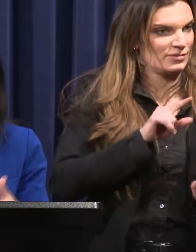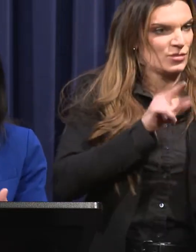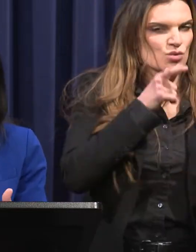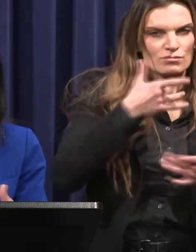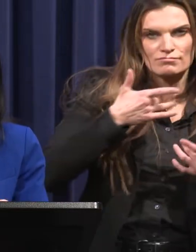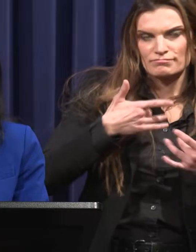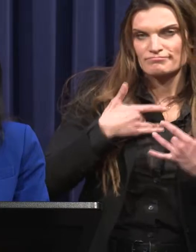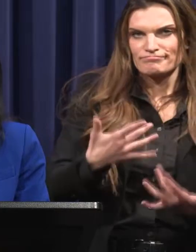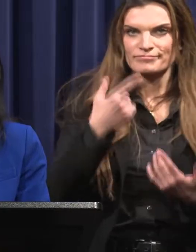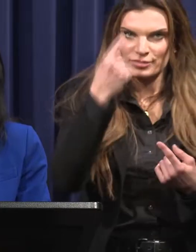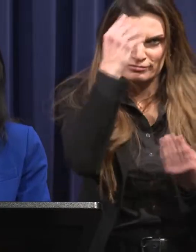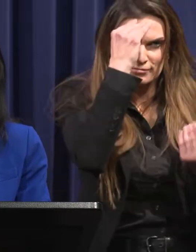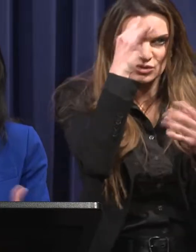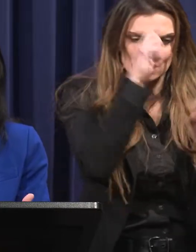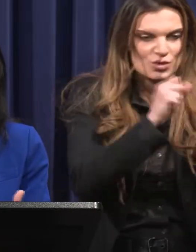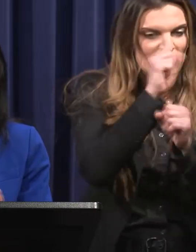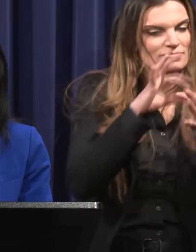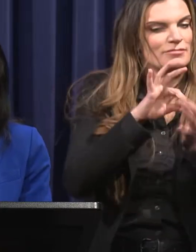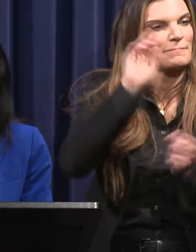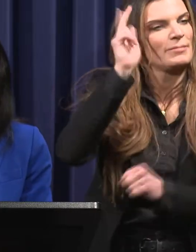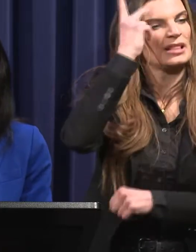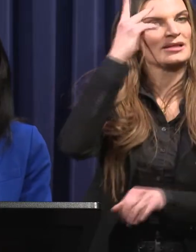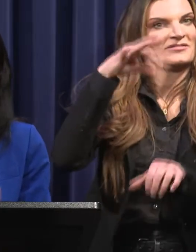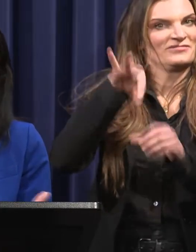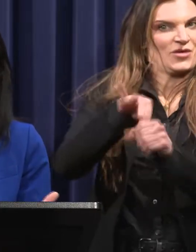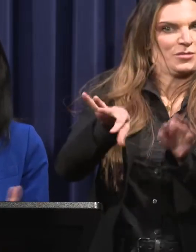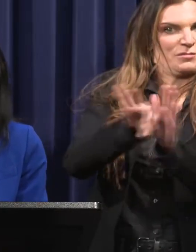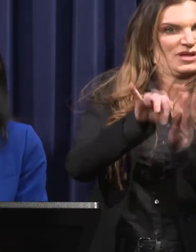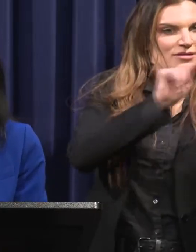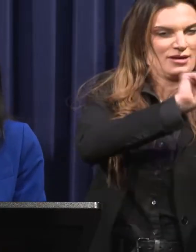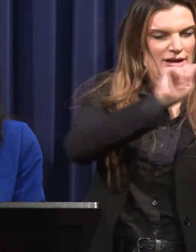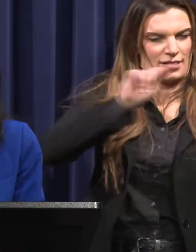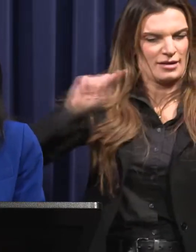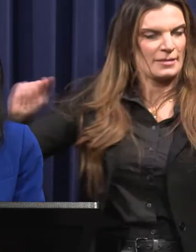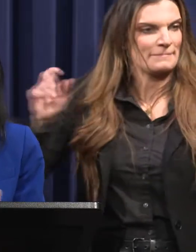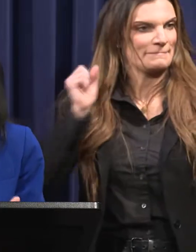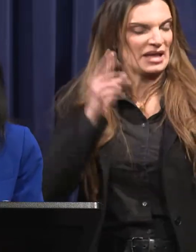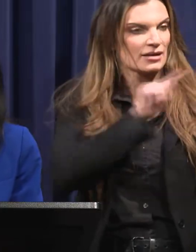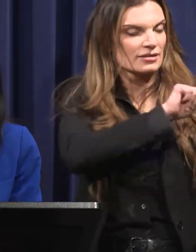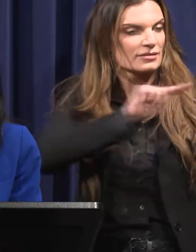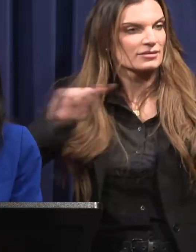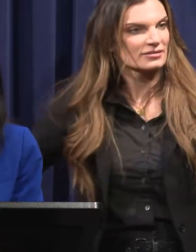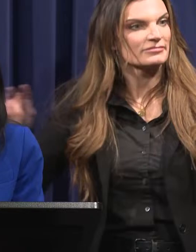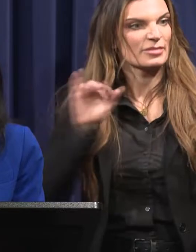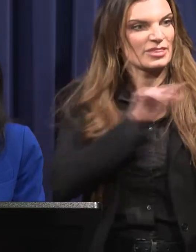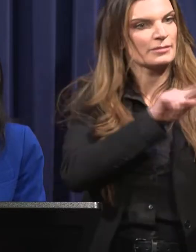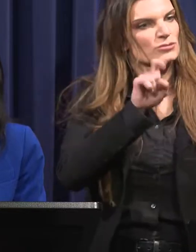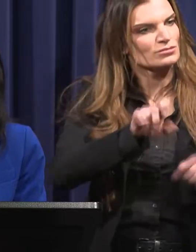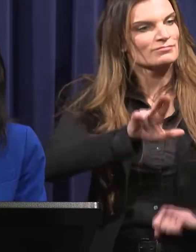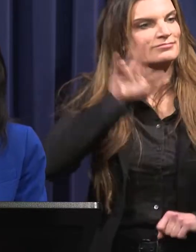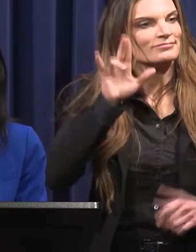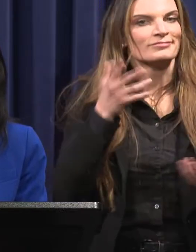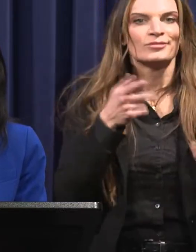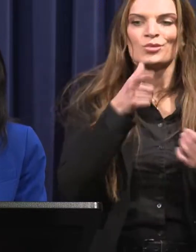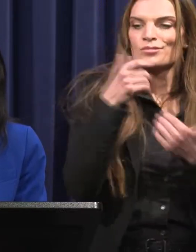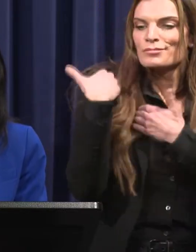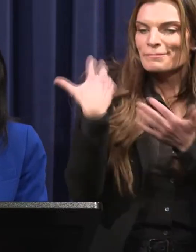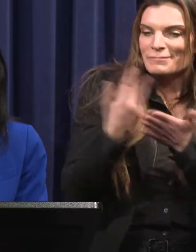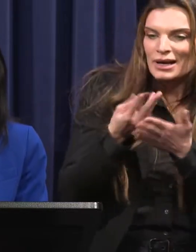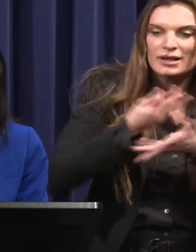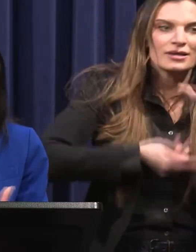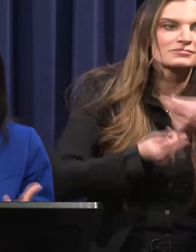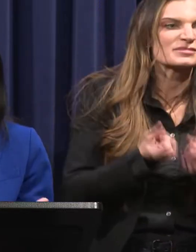that are hired to manage these accounts. We're also talking about the law firms. We're also talking about the bookkeepers. I mean, really, the list goes on and